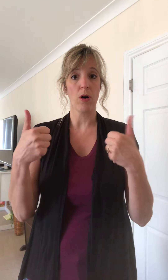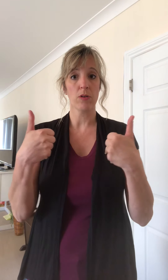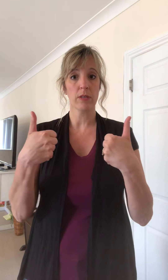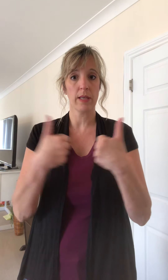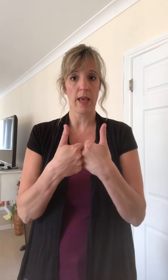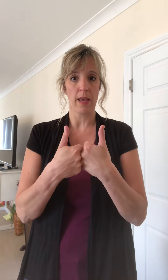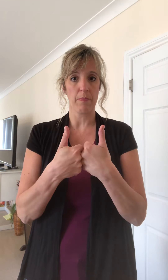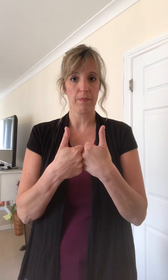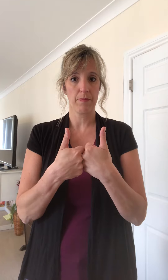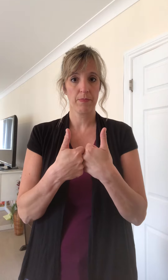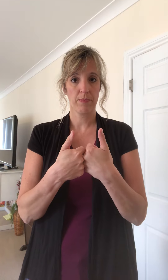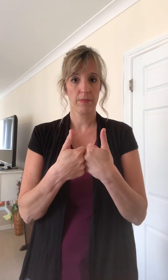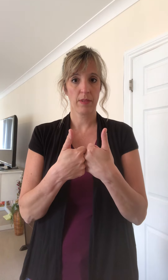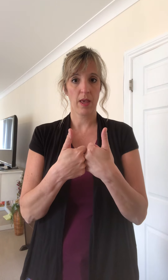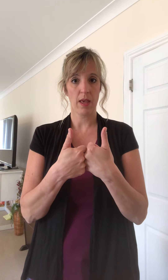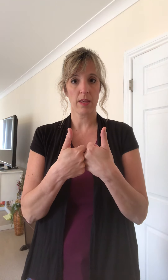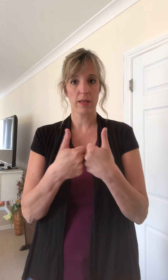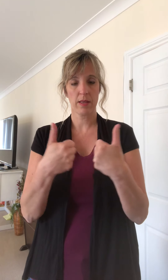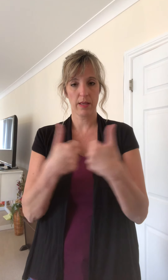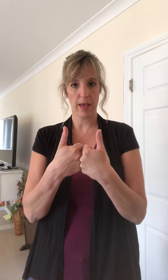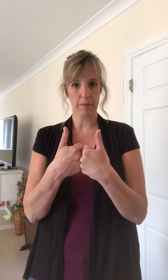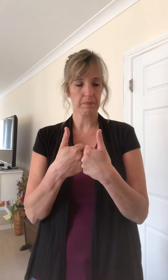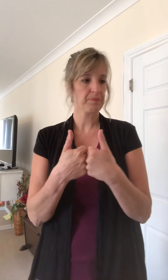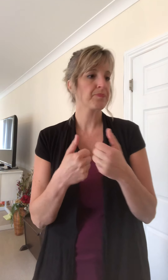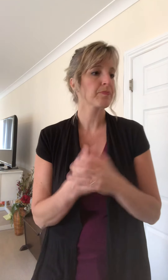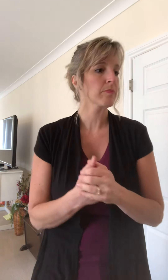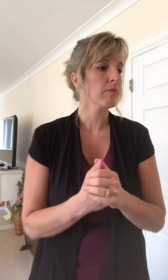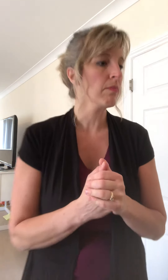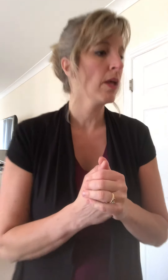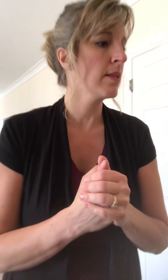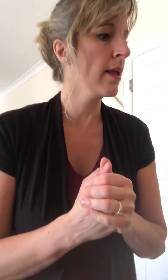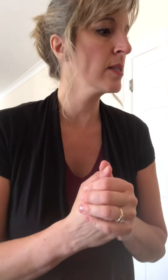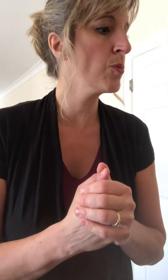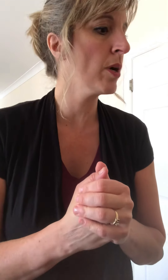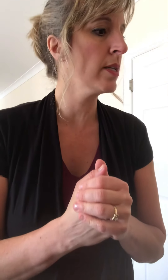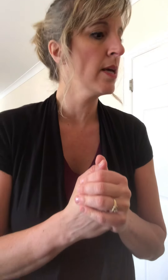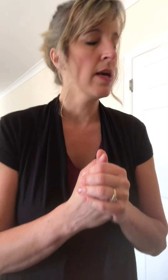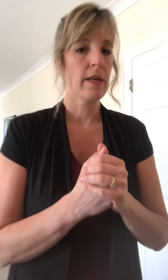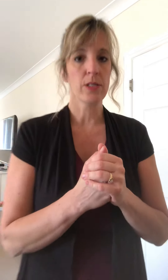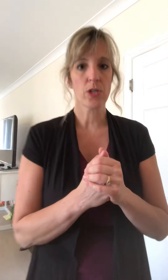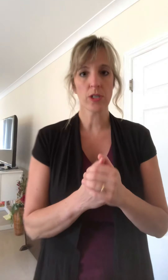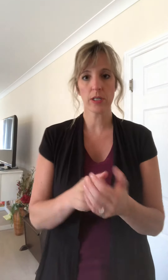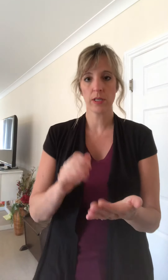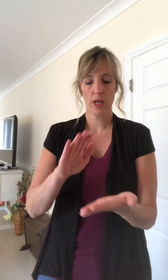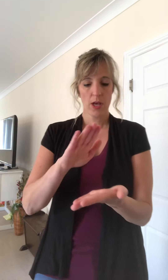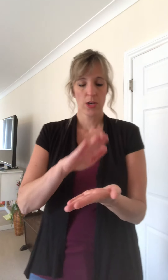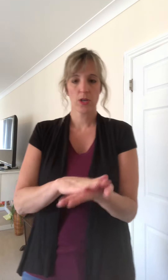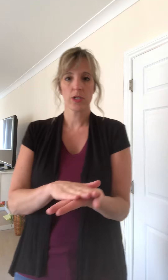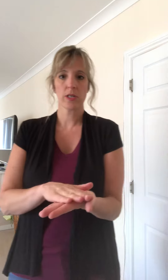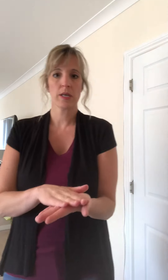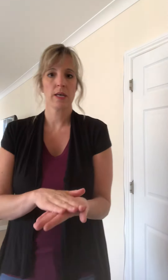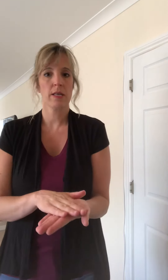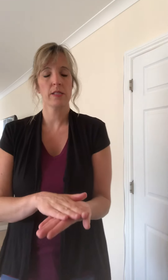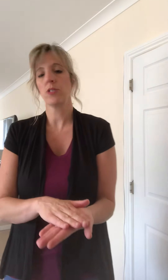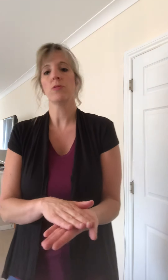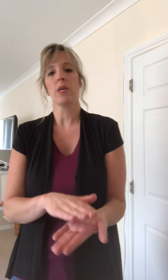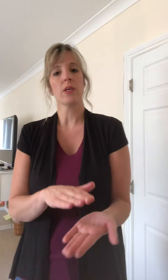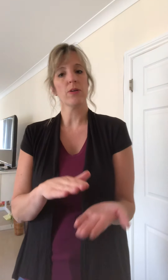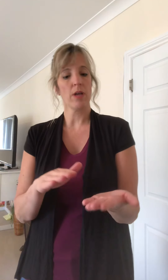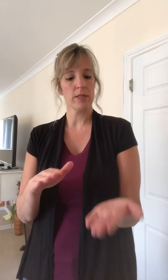football game? Okay, game. The next one is cook. Cook is you take your